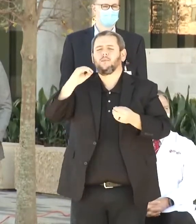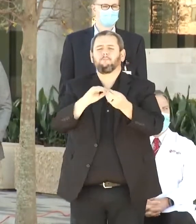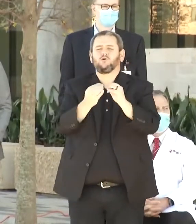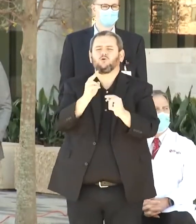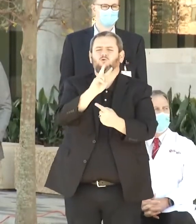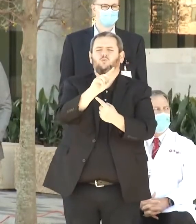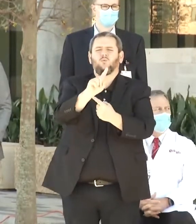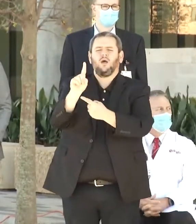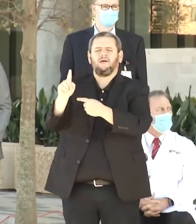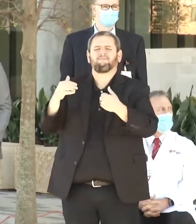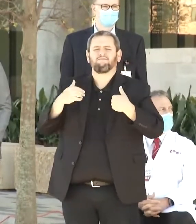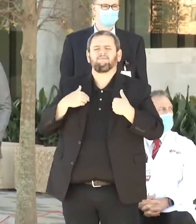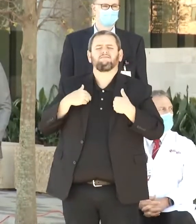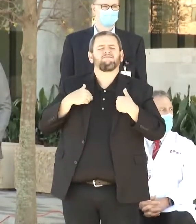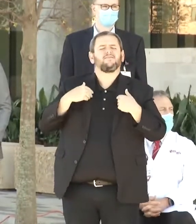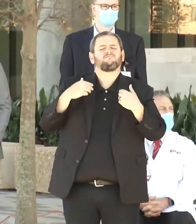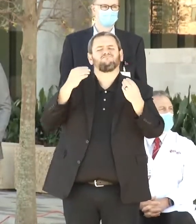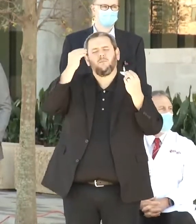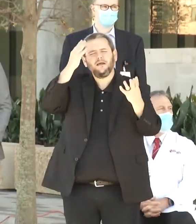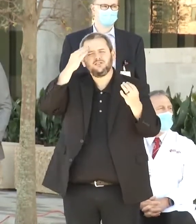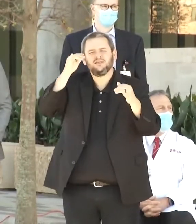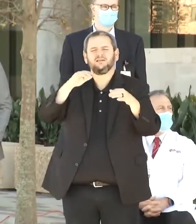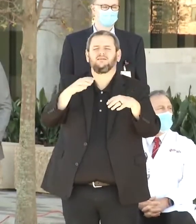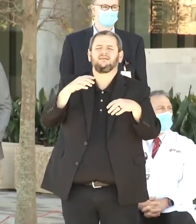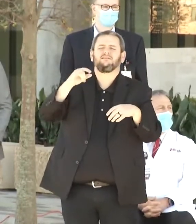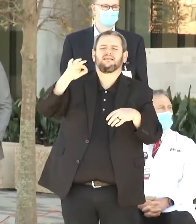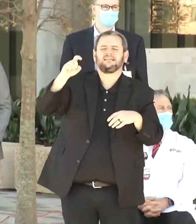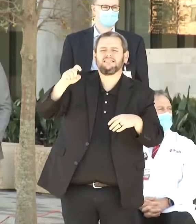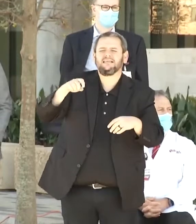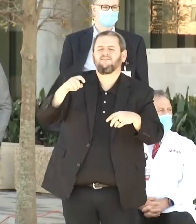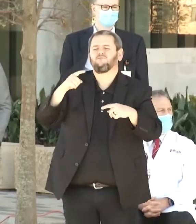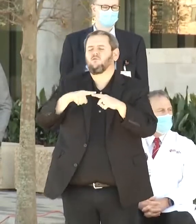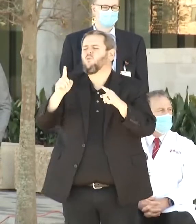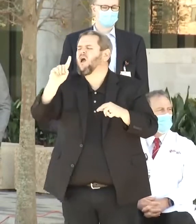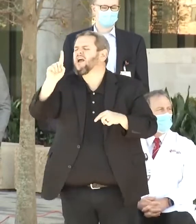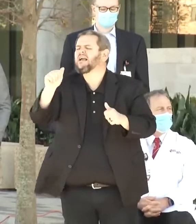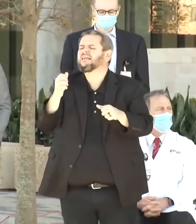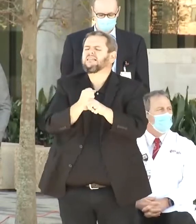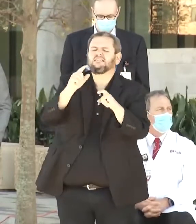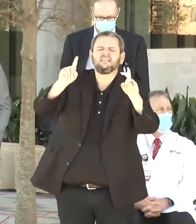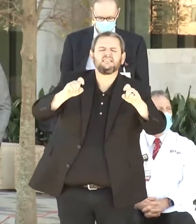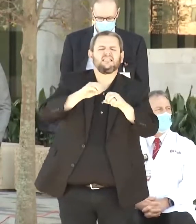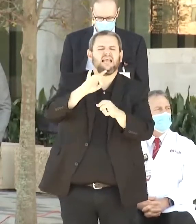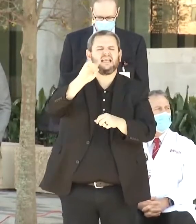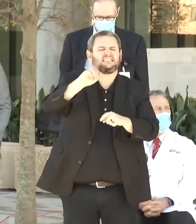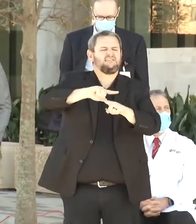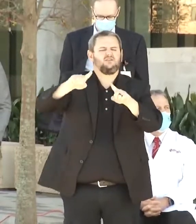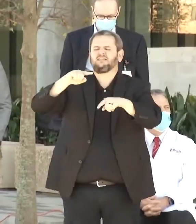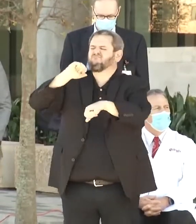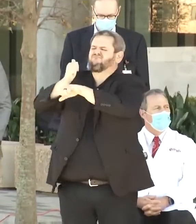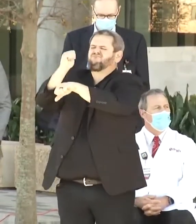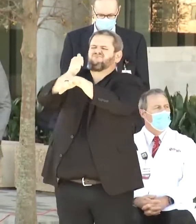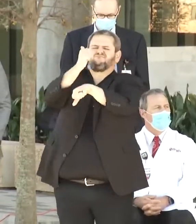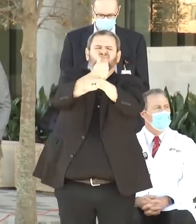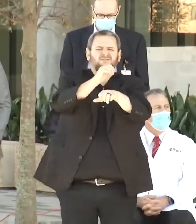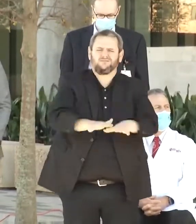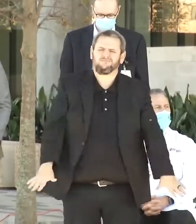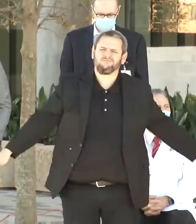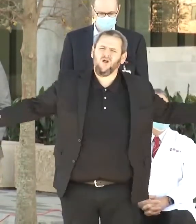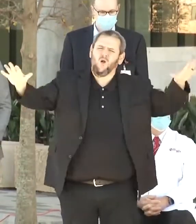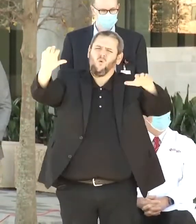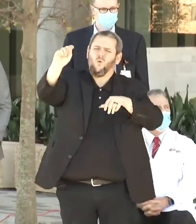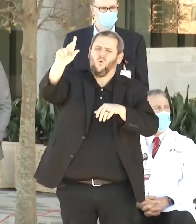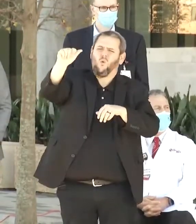80 sites are set up where they can get a test. The other thing that doctors ask is for an